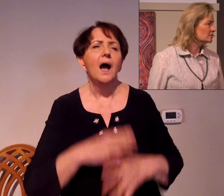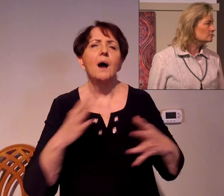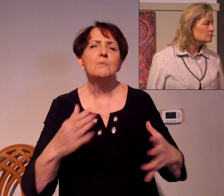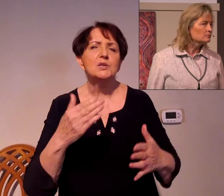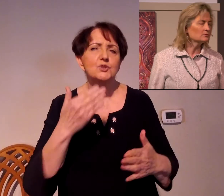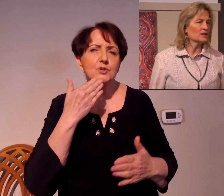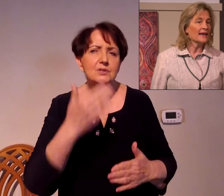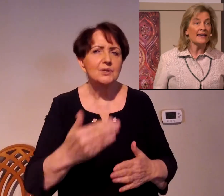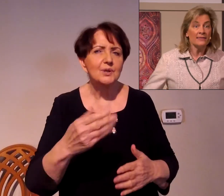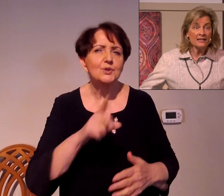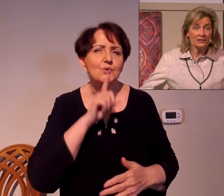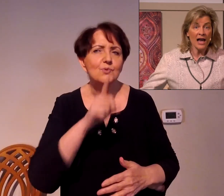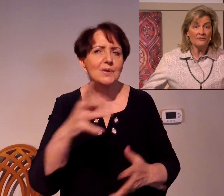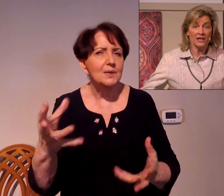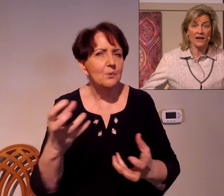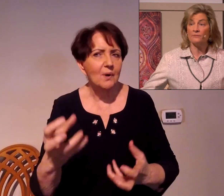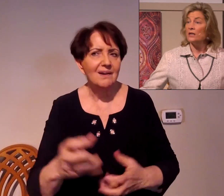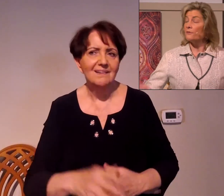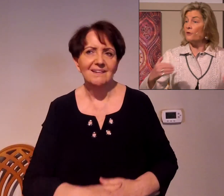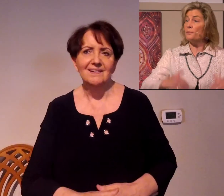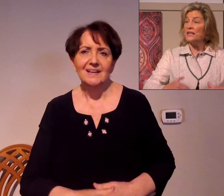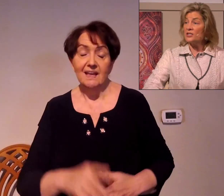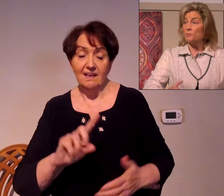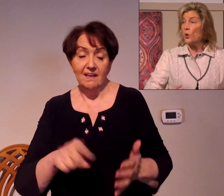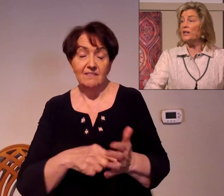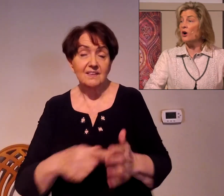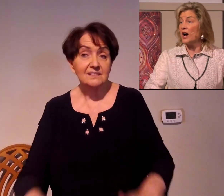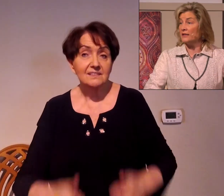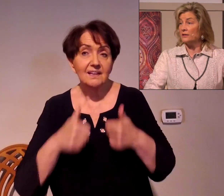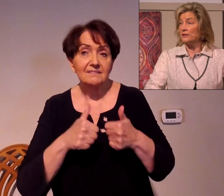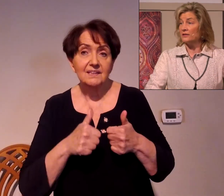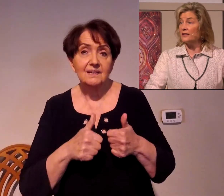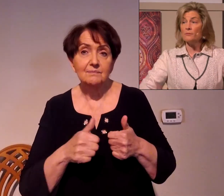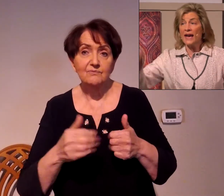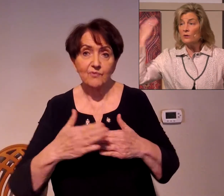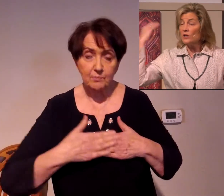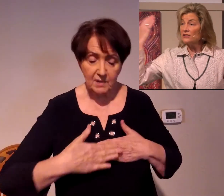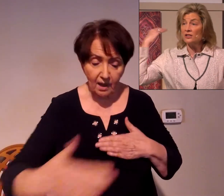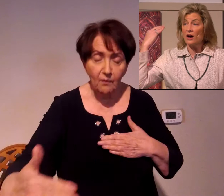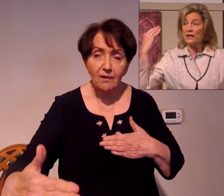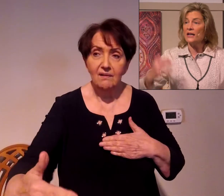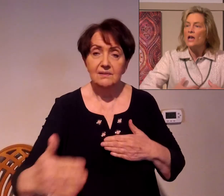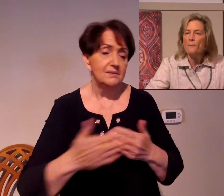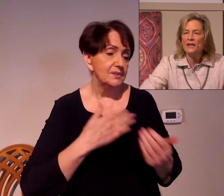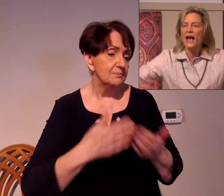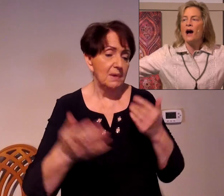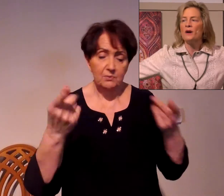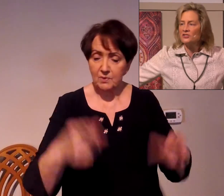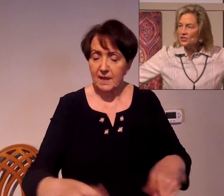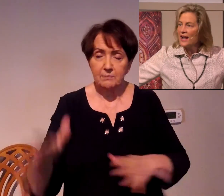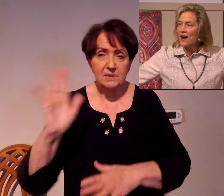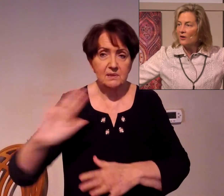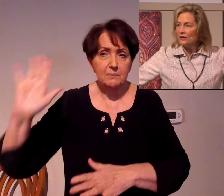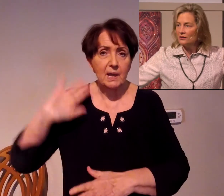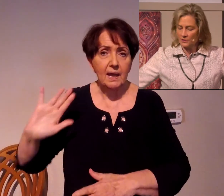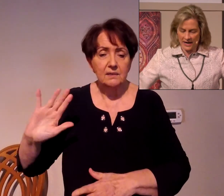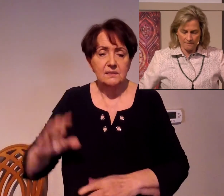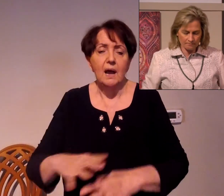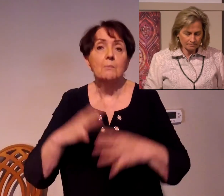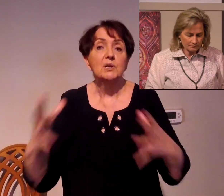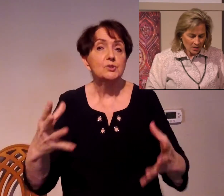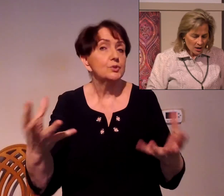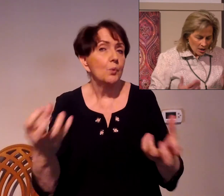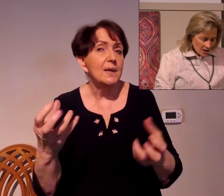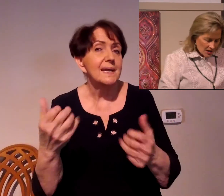want? In this lifetime, from this point on, doesn't matter what's gone on, but how much now,